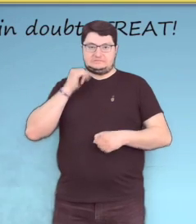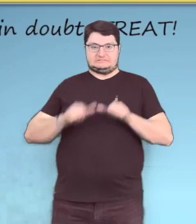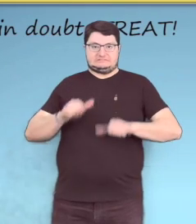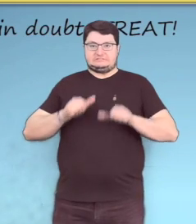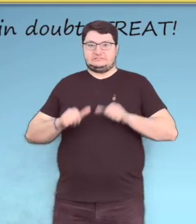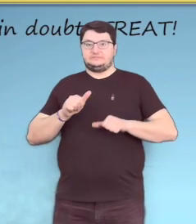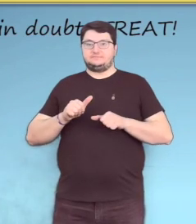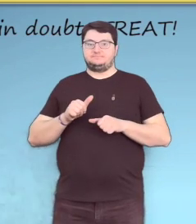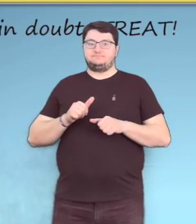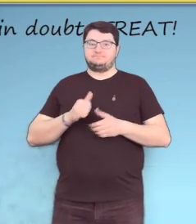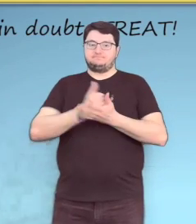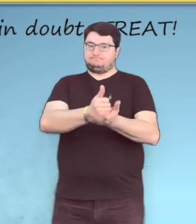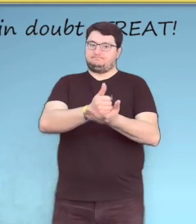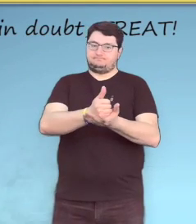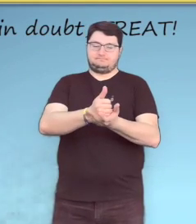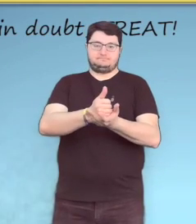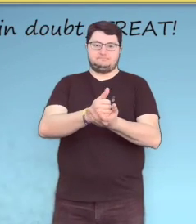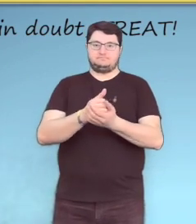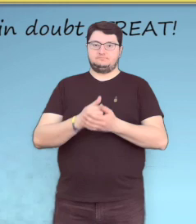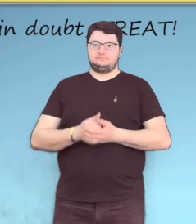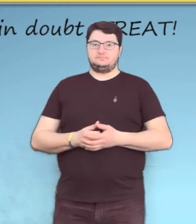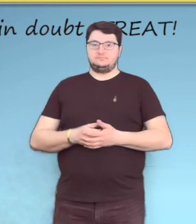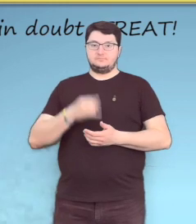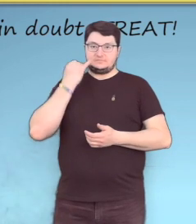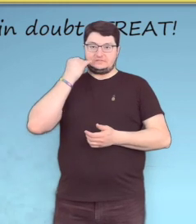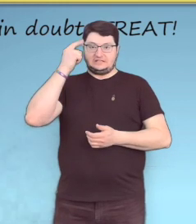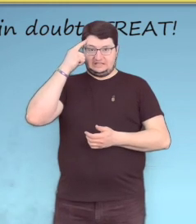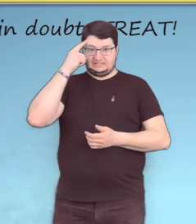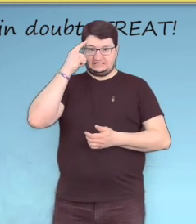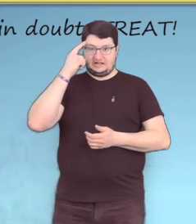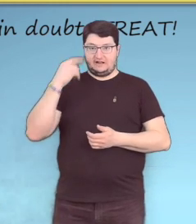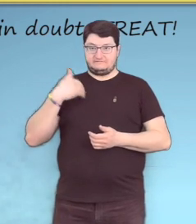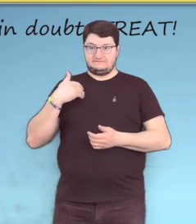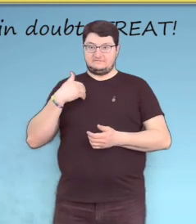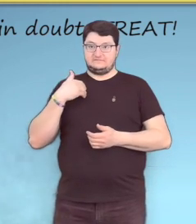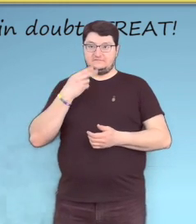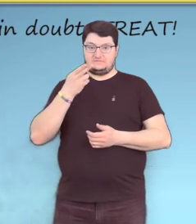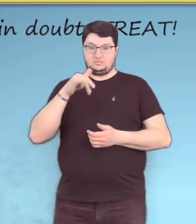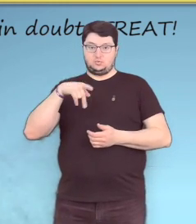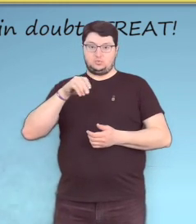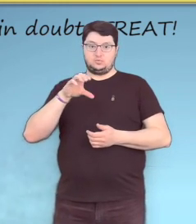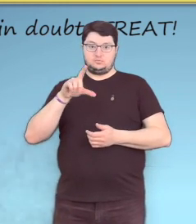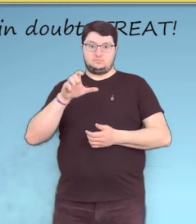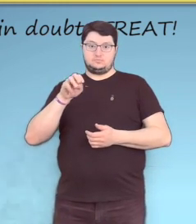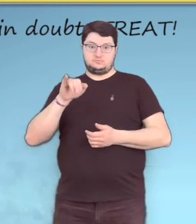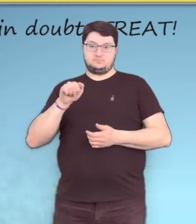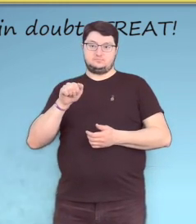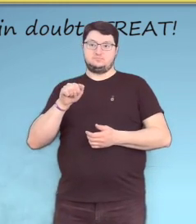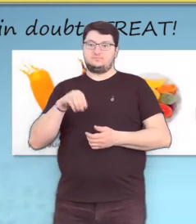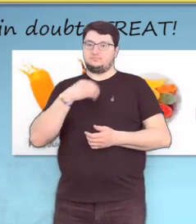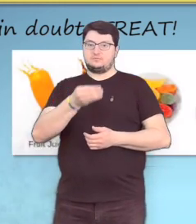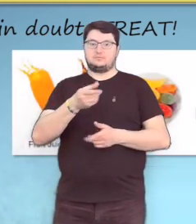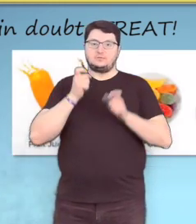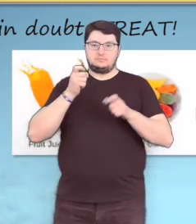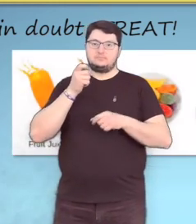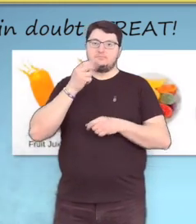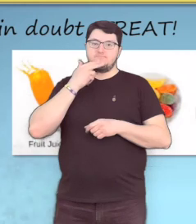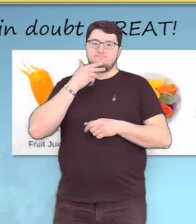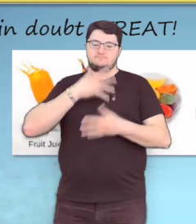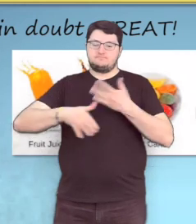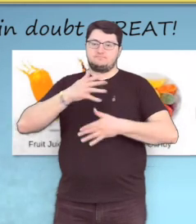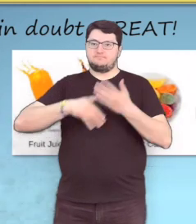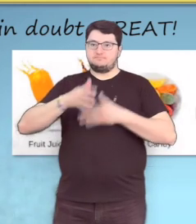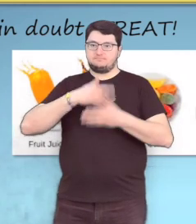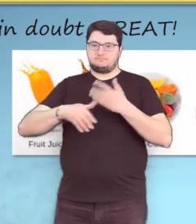If in doubt, treat. If you suspect a child is experiencing hypoglycemia, treat with a fast-acting